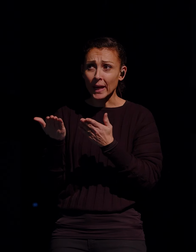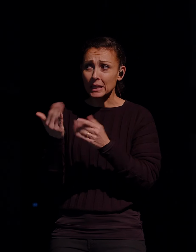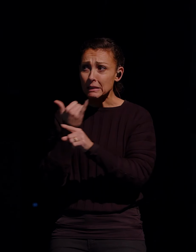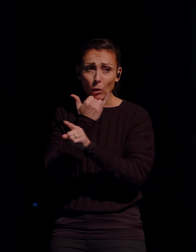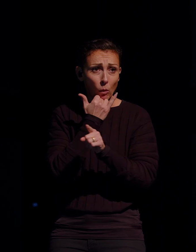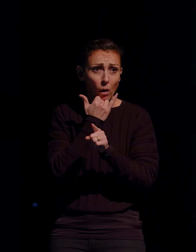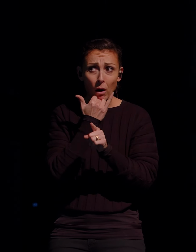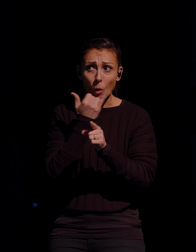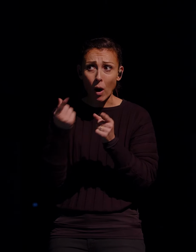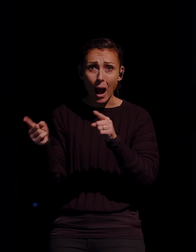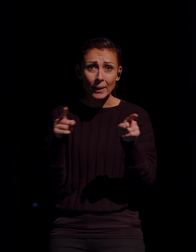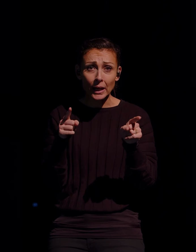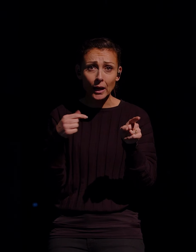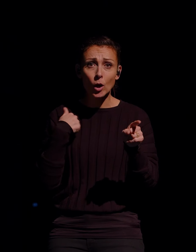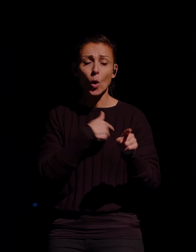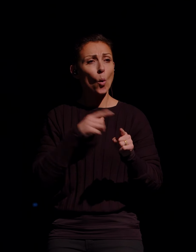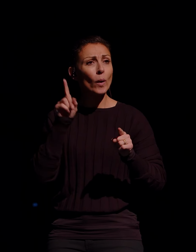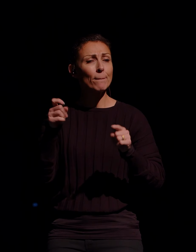matter.